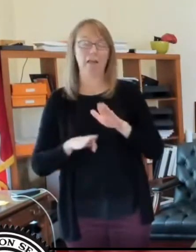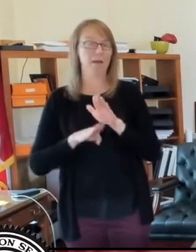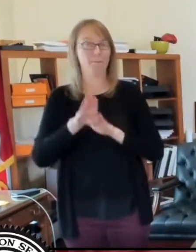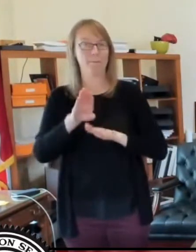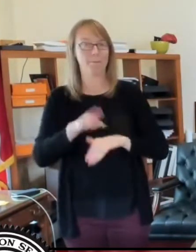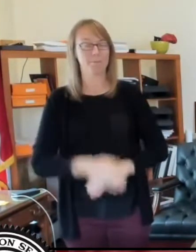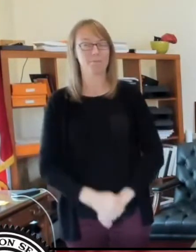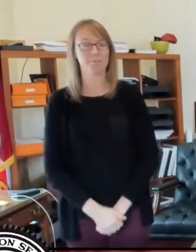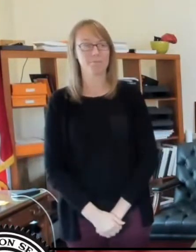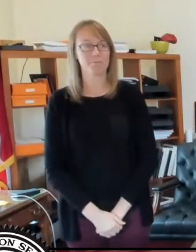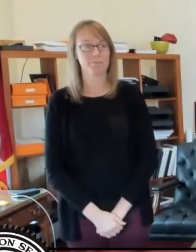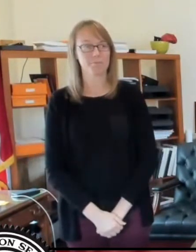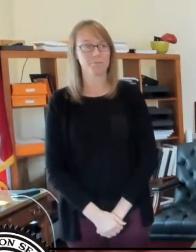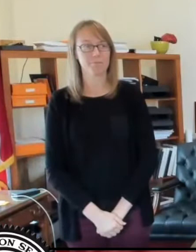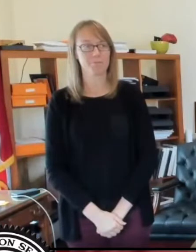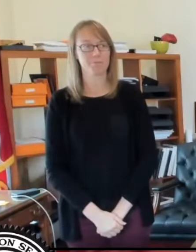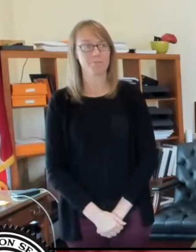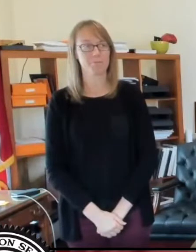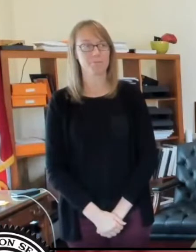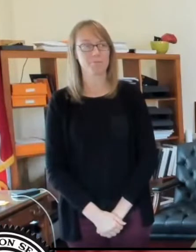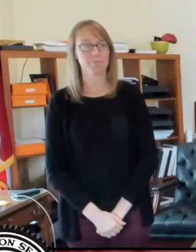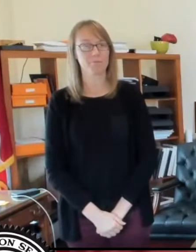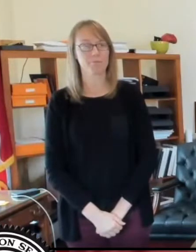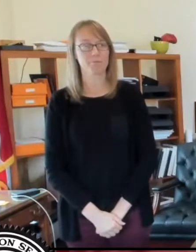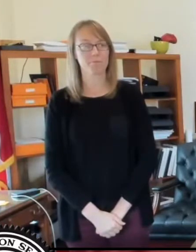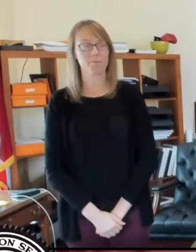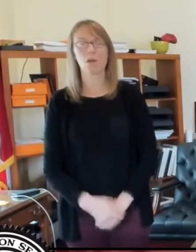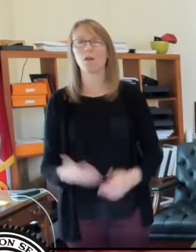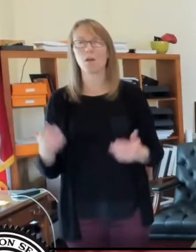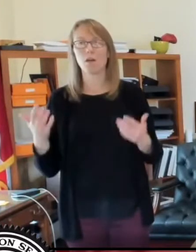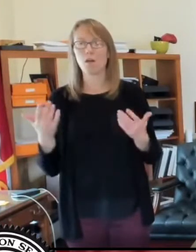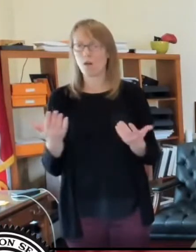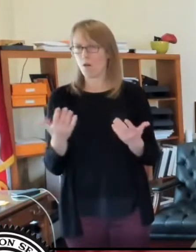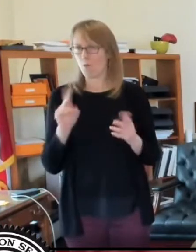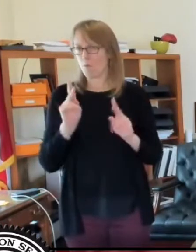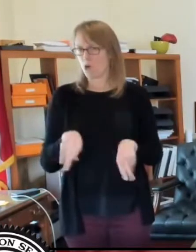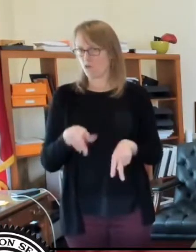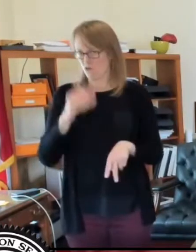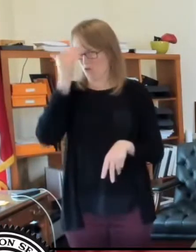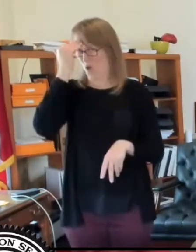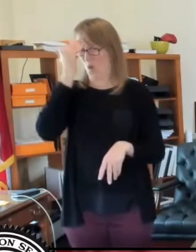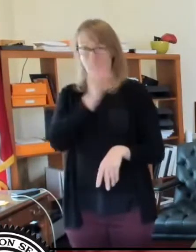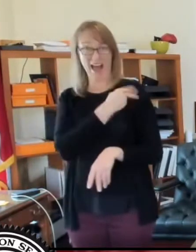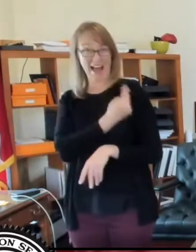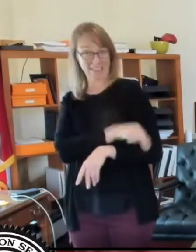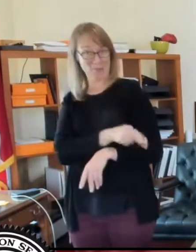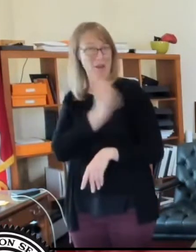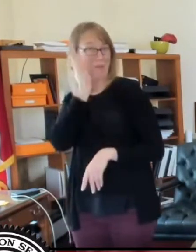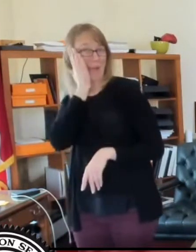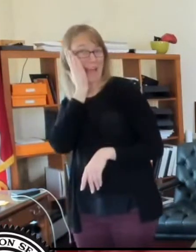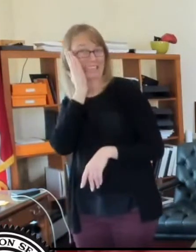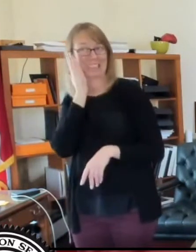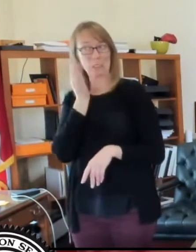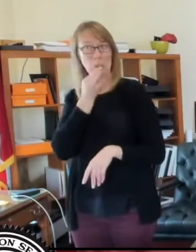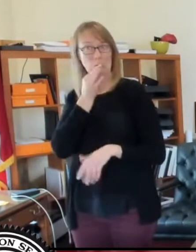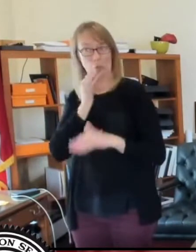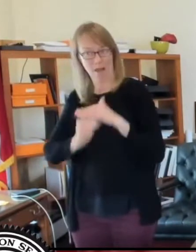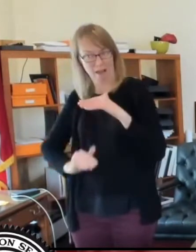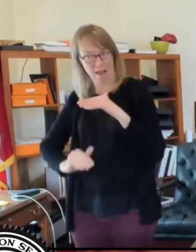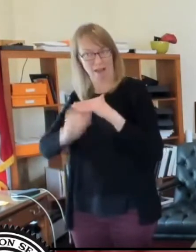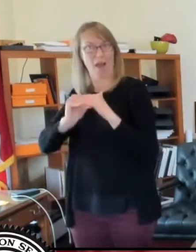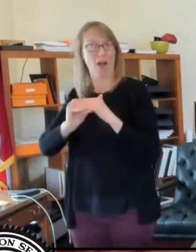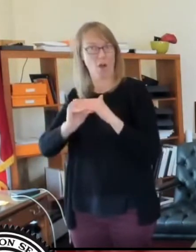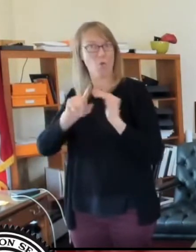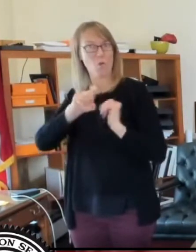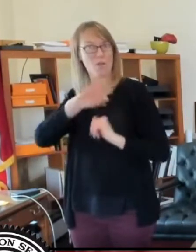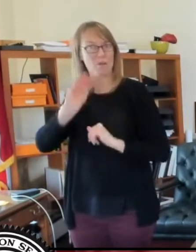that if they were to be 100% full here in the city of St. Louis? Well, we think about hospital beds not